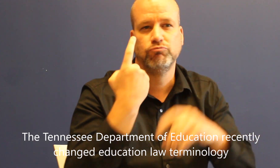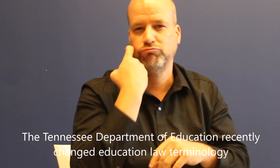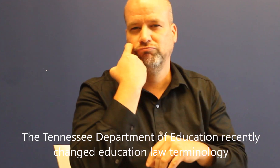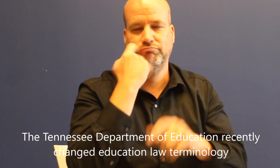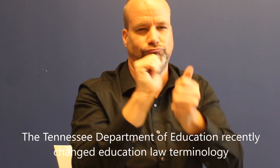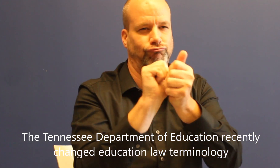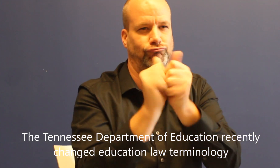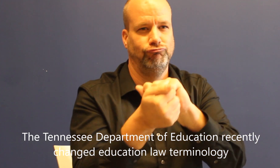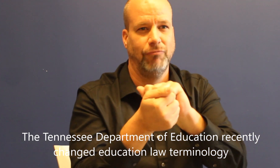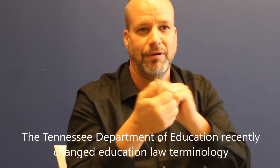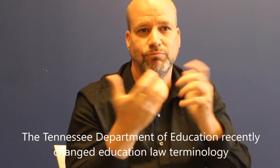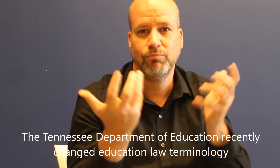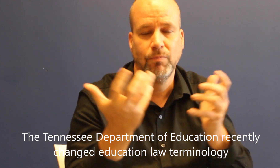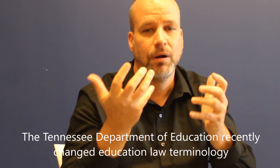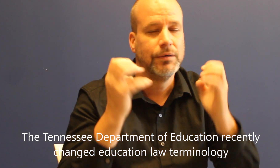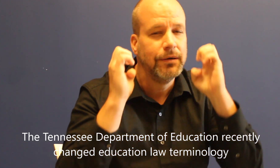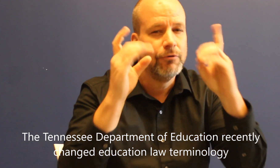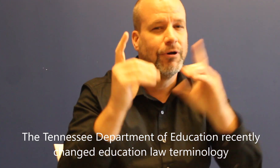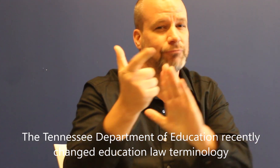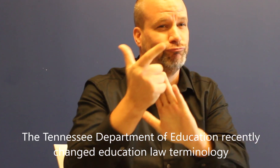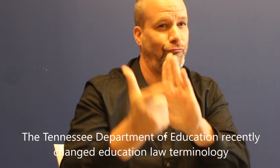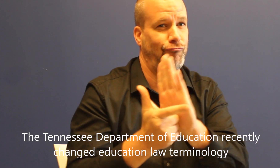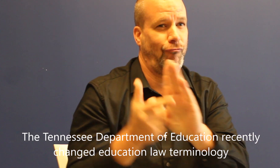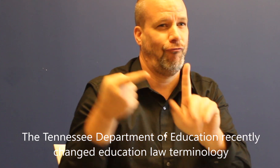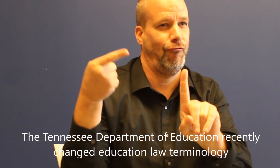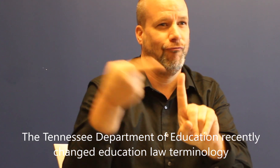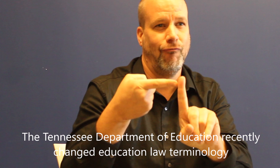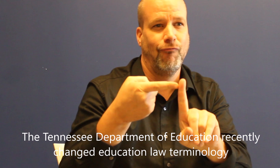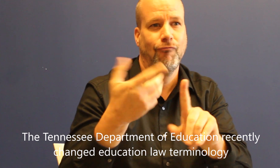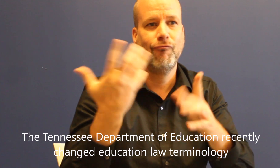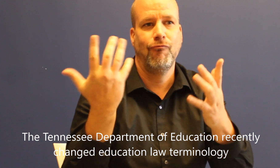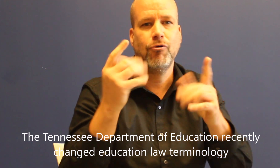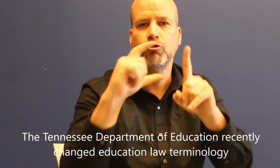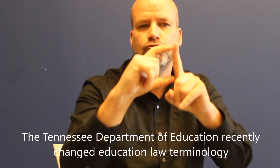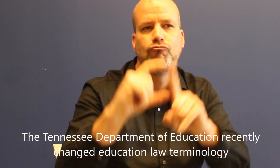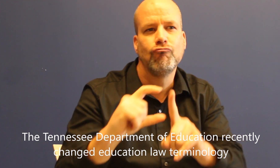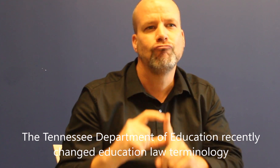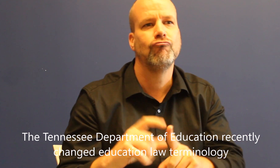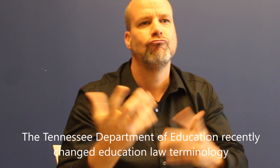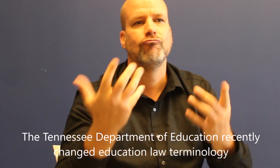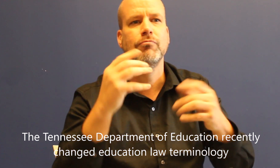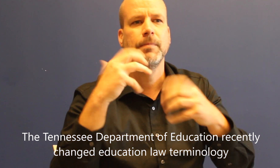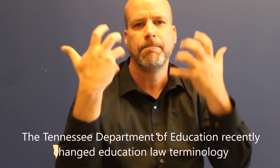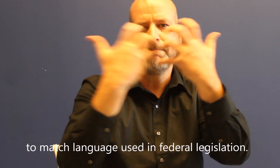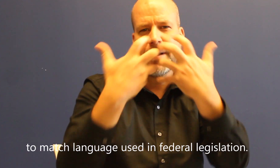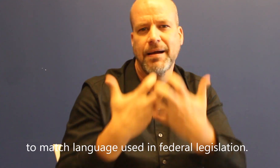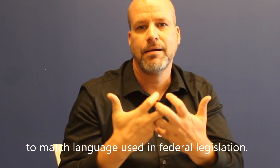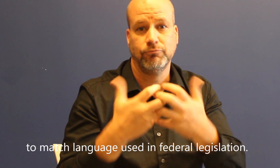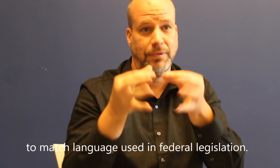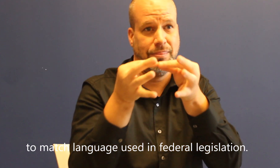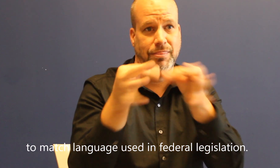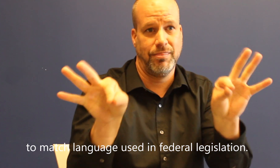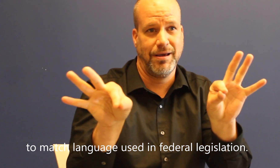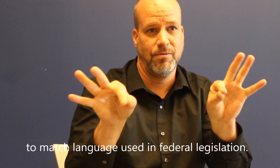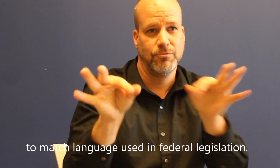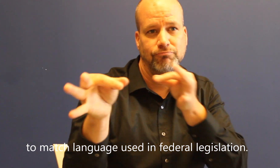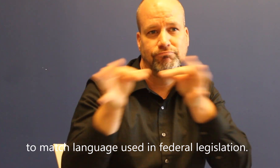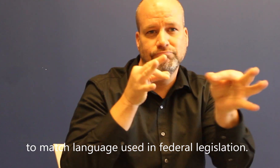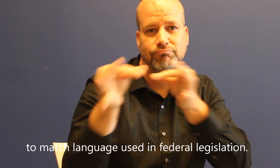The Tennessee Department of Education recently changed education law terminology to match